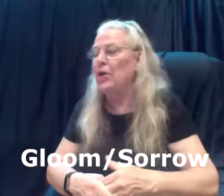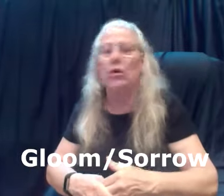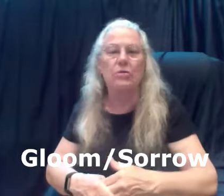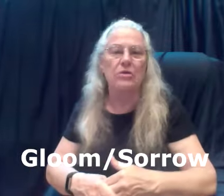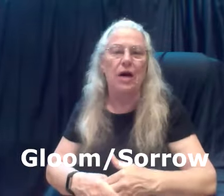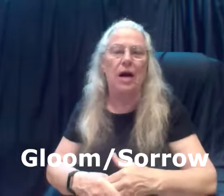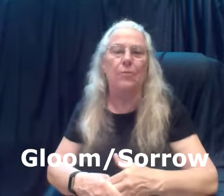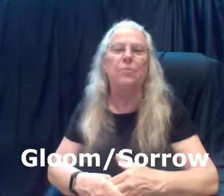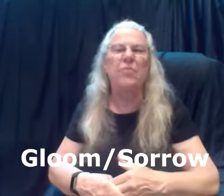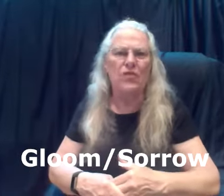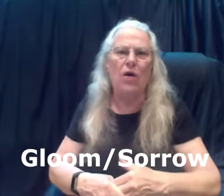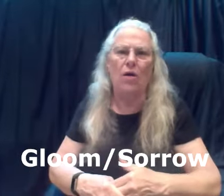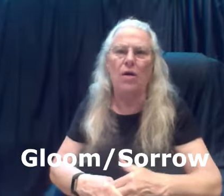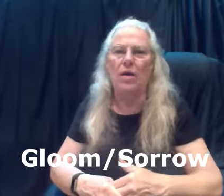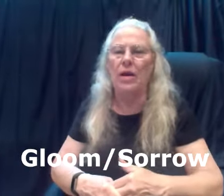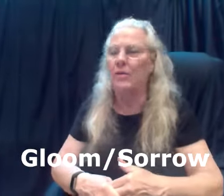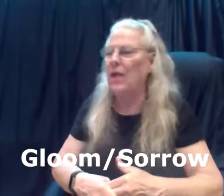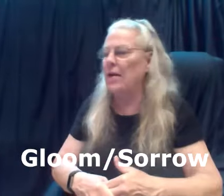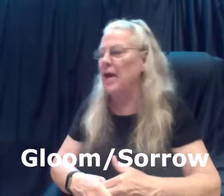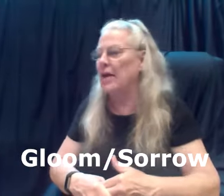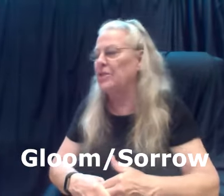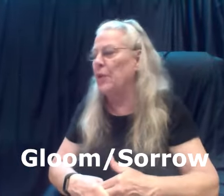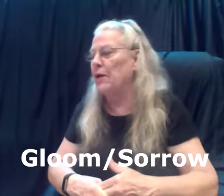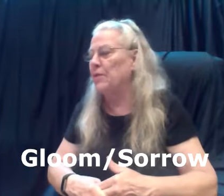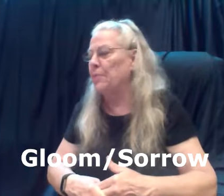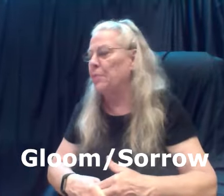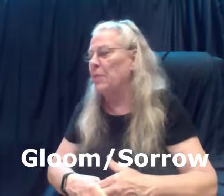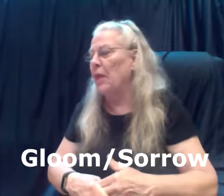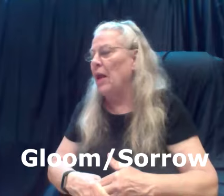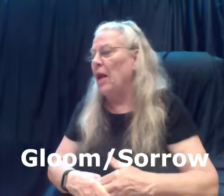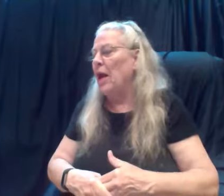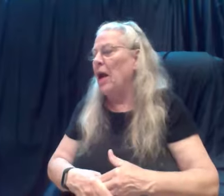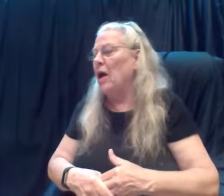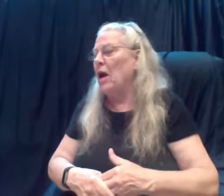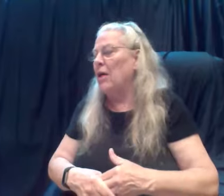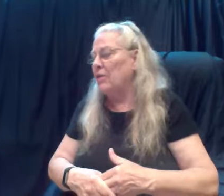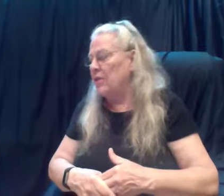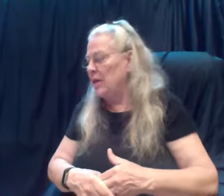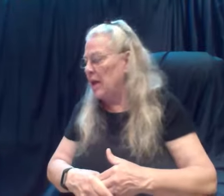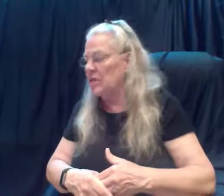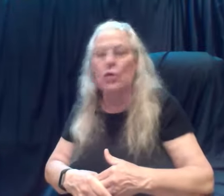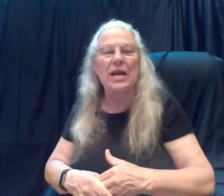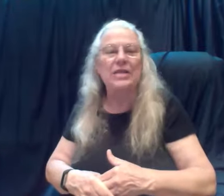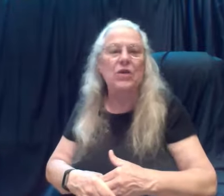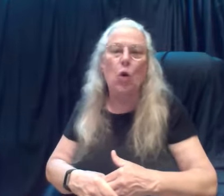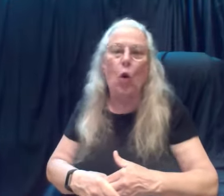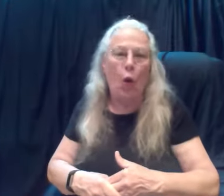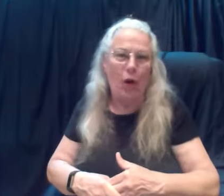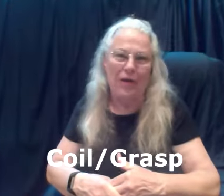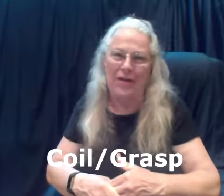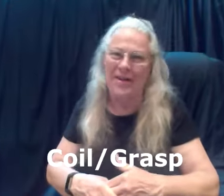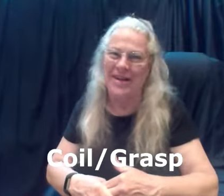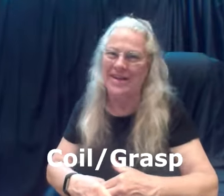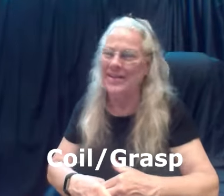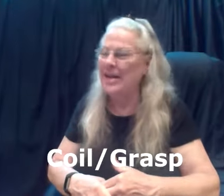use dark in that aspect. The next word is coil.